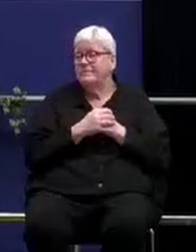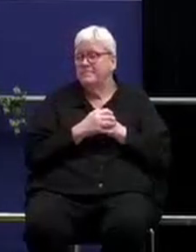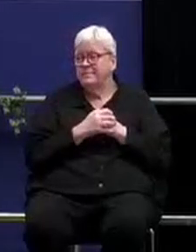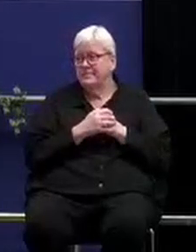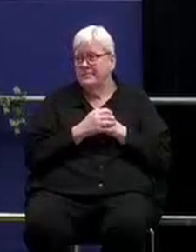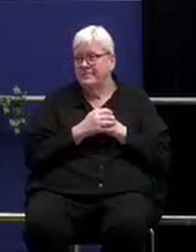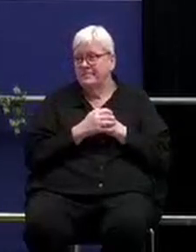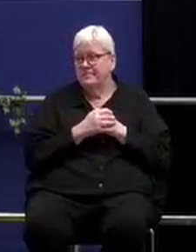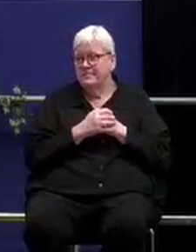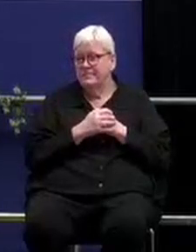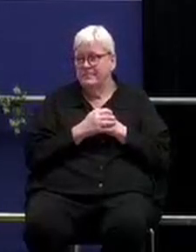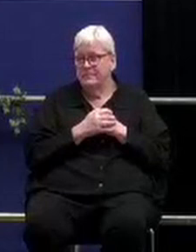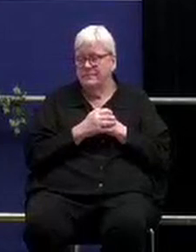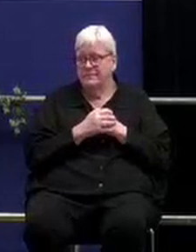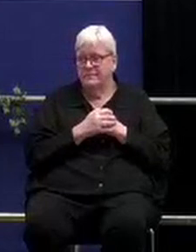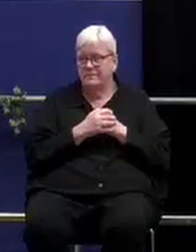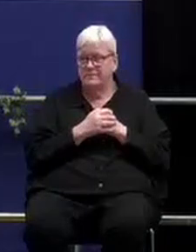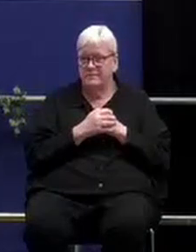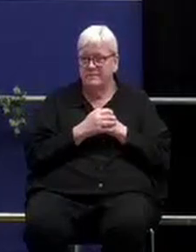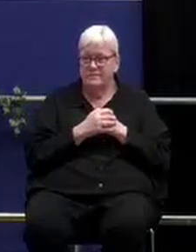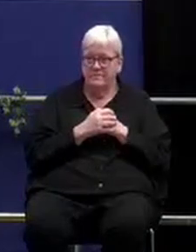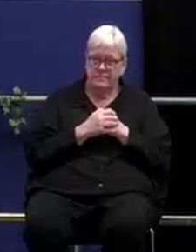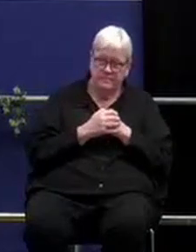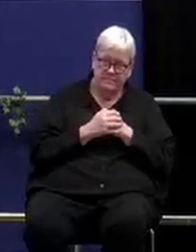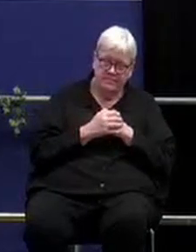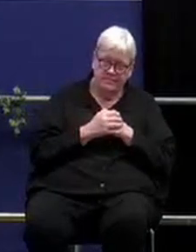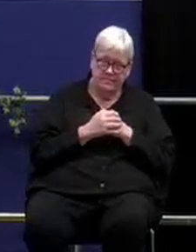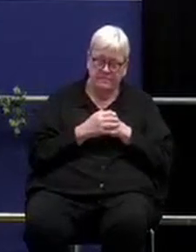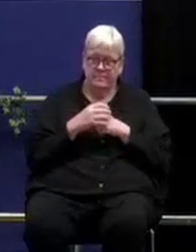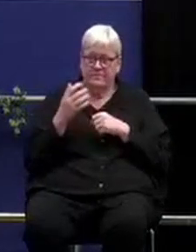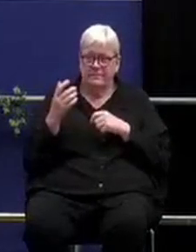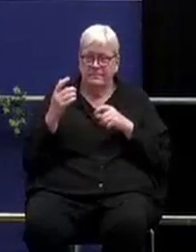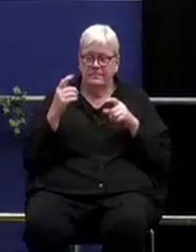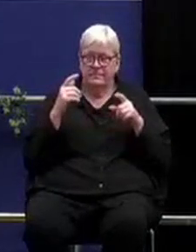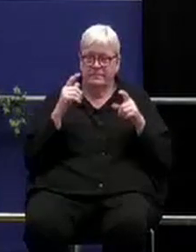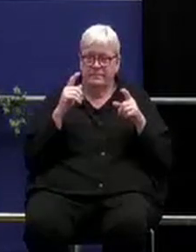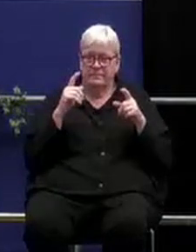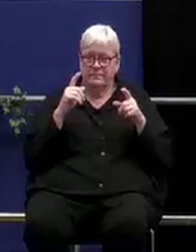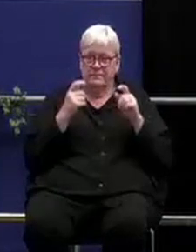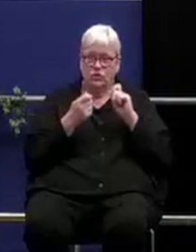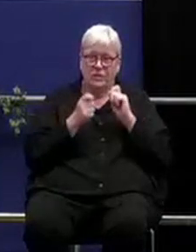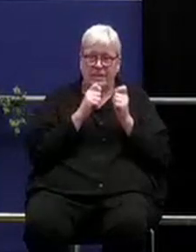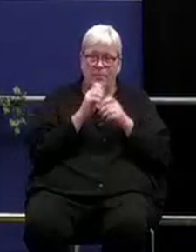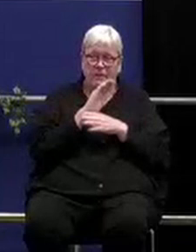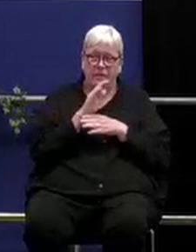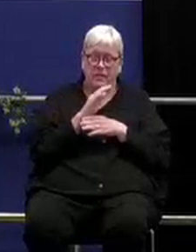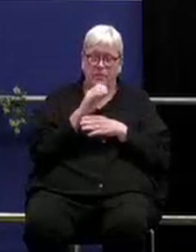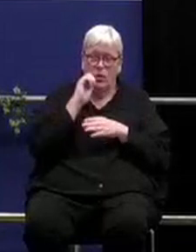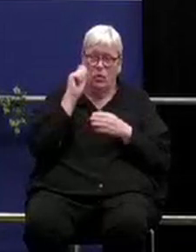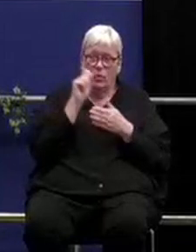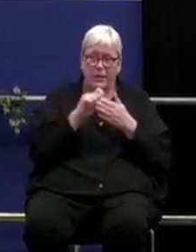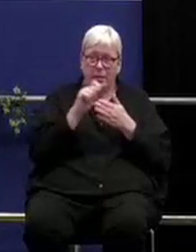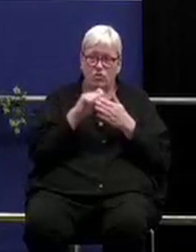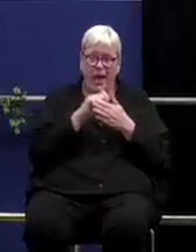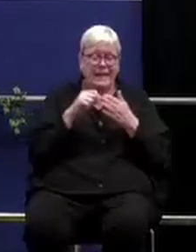Just jumping off the back of saying that you're adapting it for film. Will you be writing the screenplay